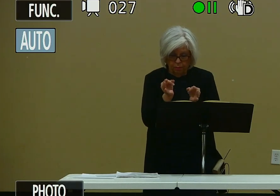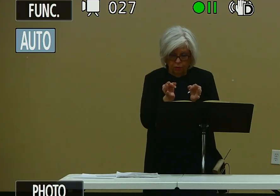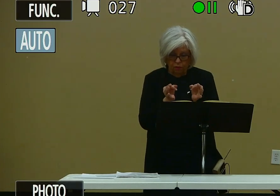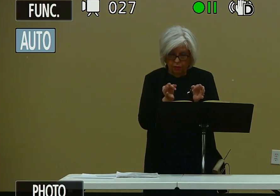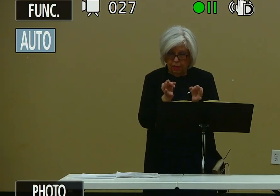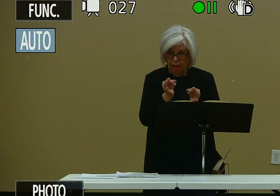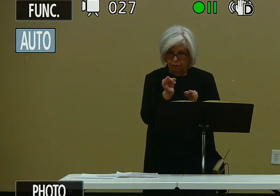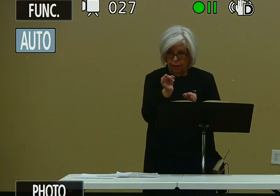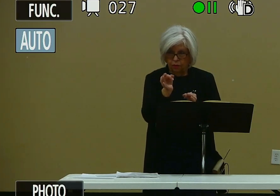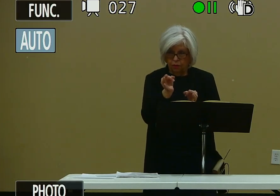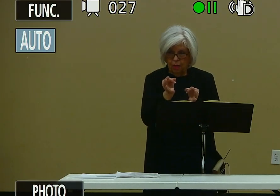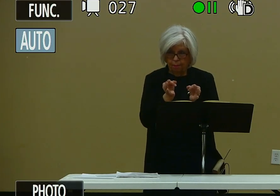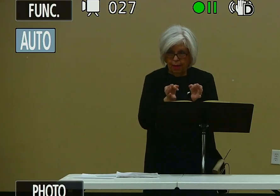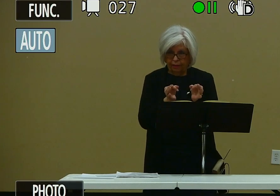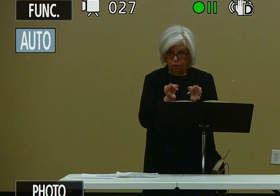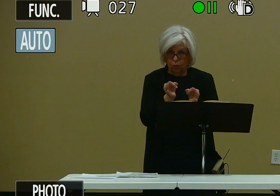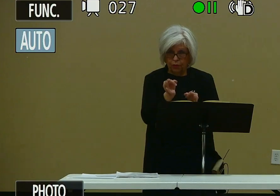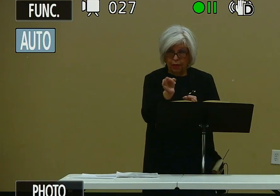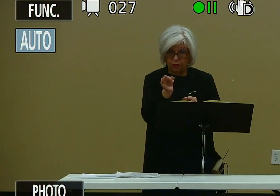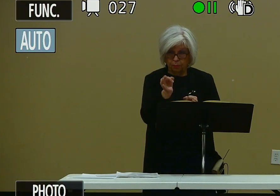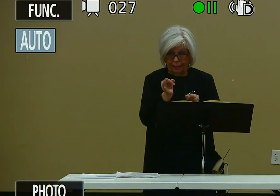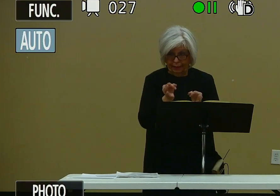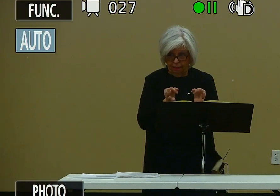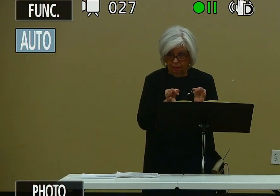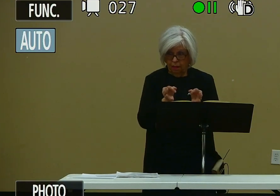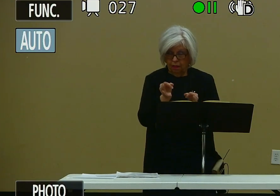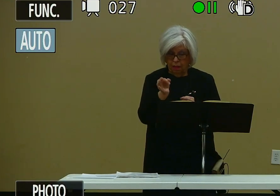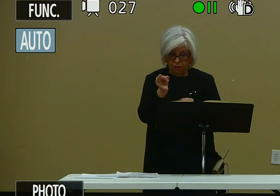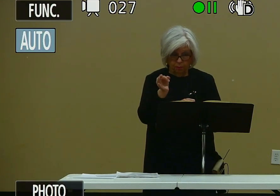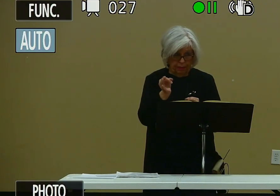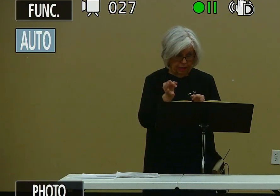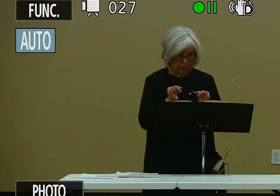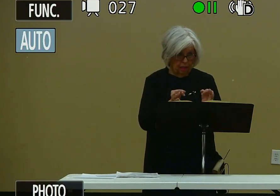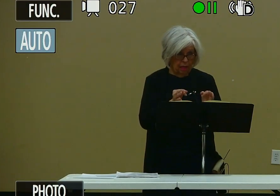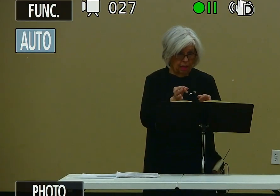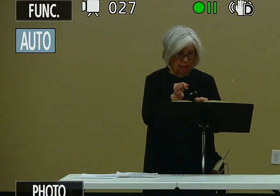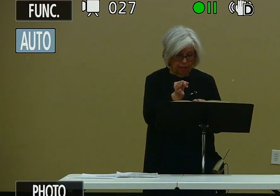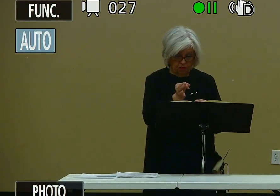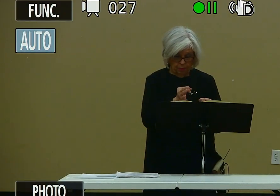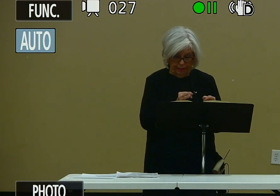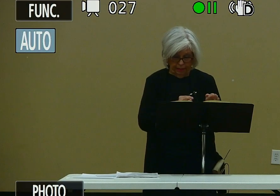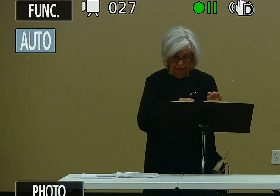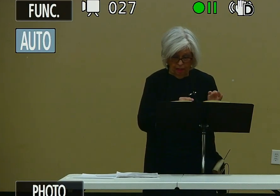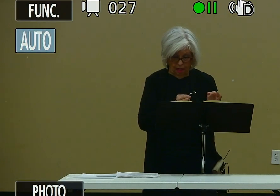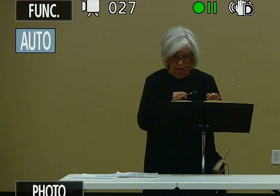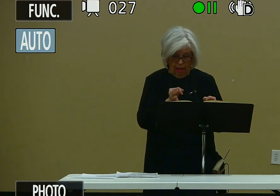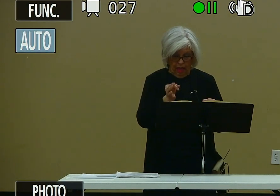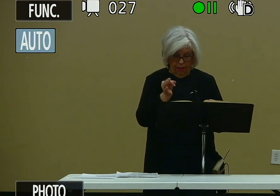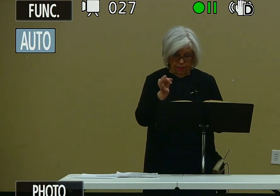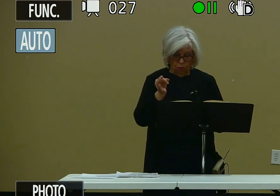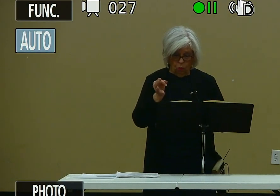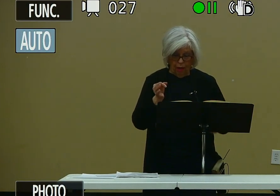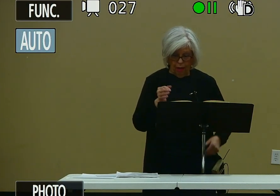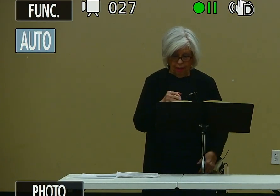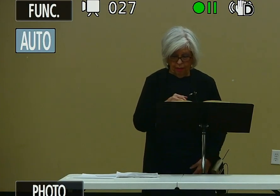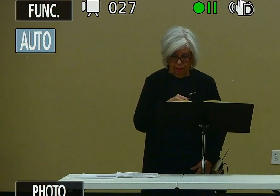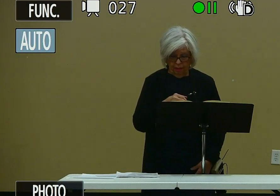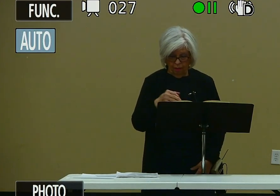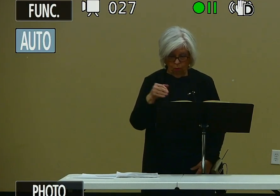move the F hands back and forth. Explain. Explain. Explain. And then why.